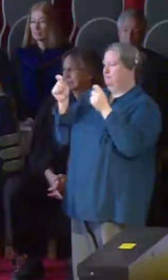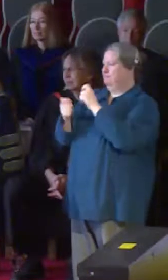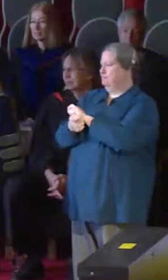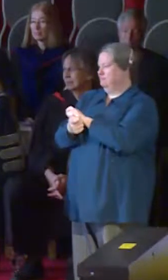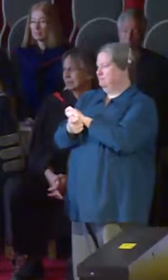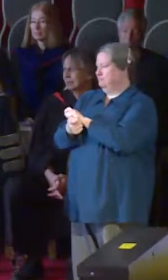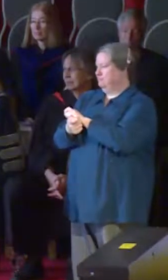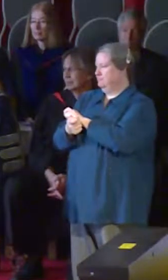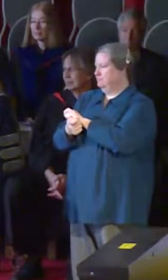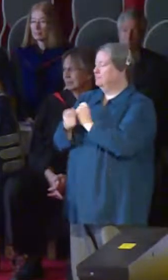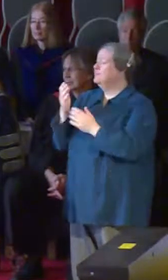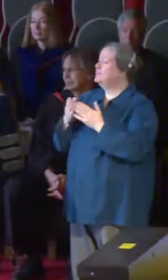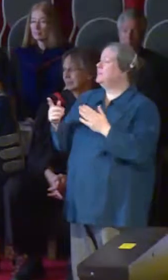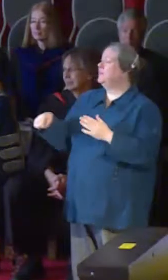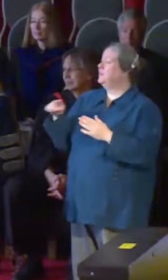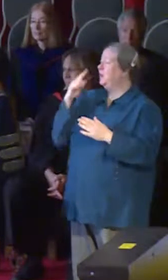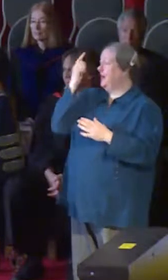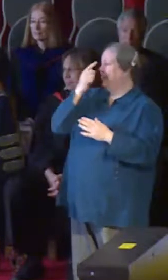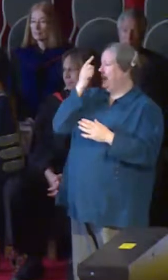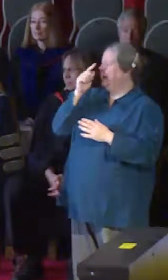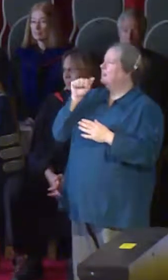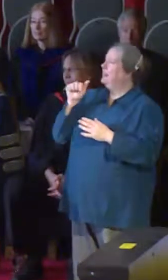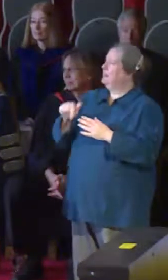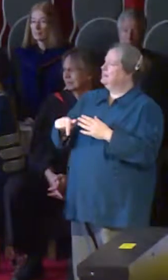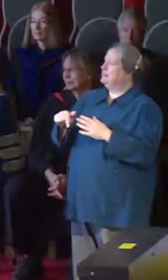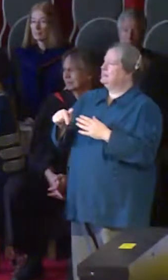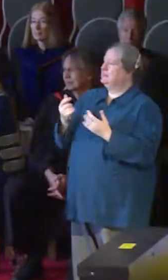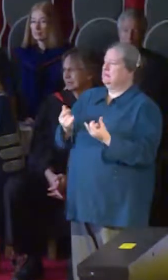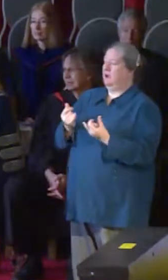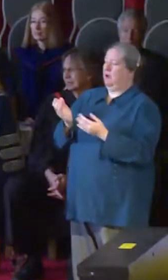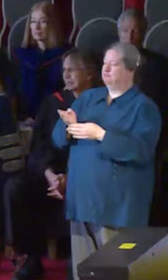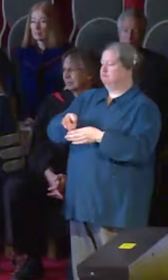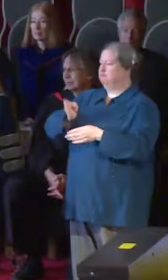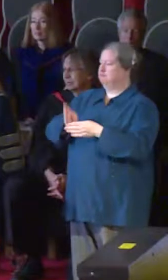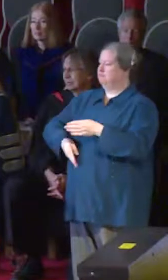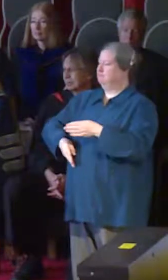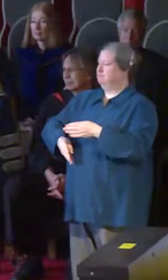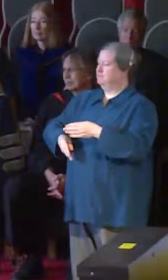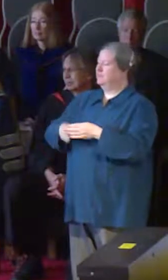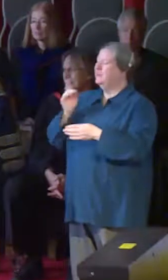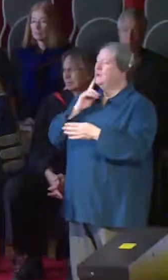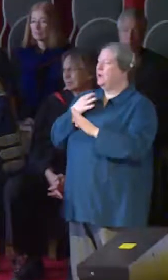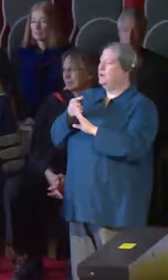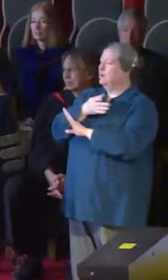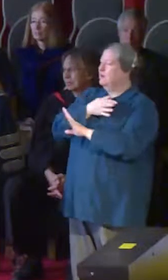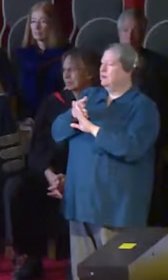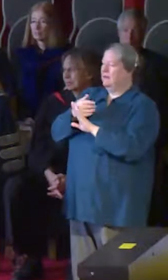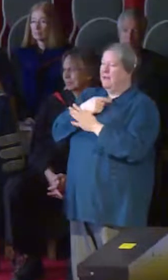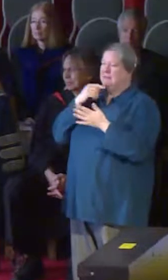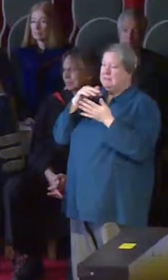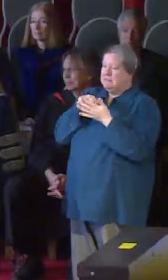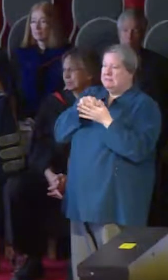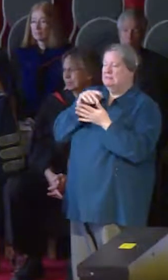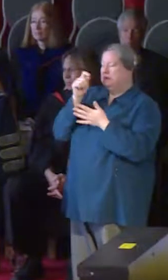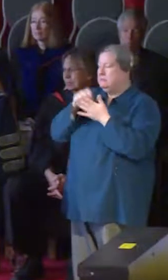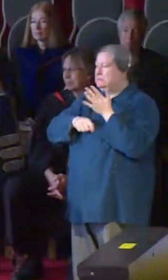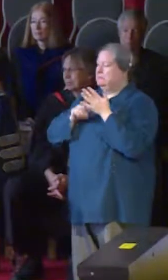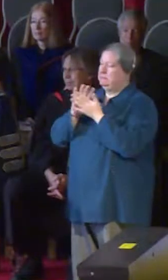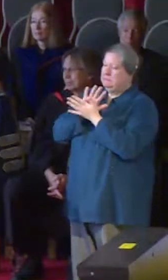it's easy to think of it as the end of a process, with all the days of studying and exams and assignments